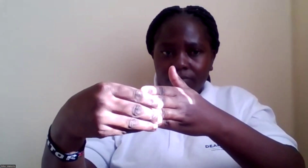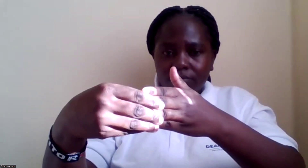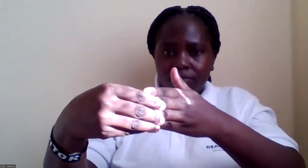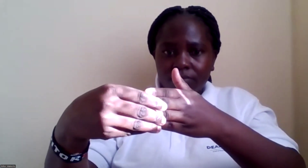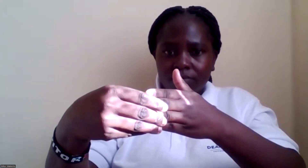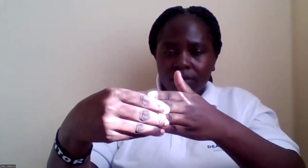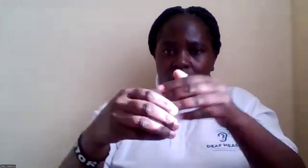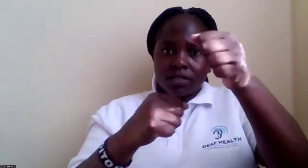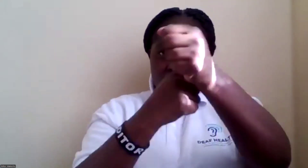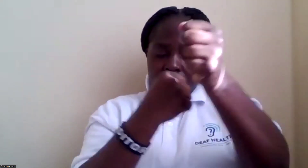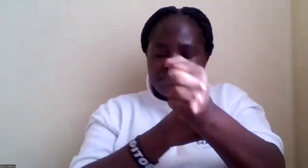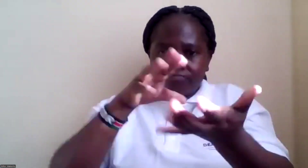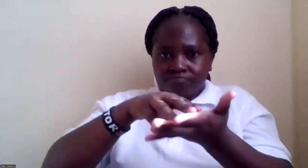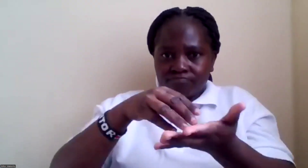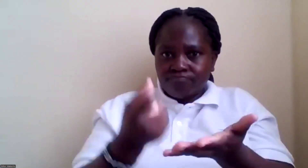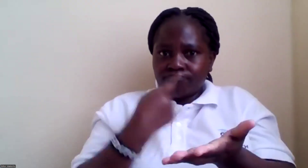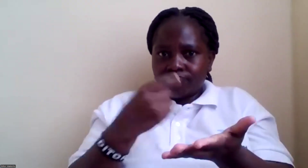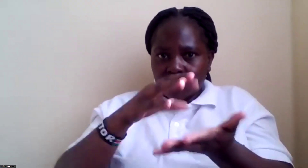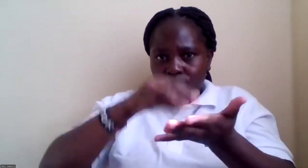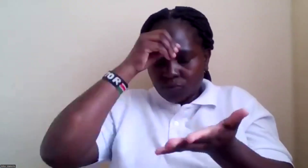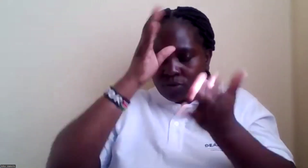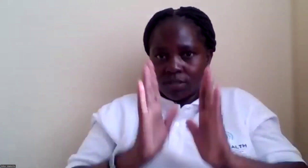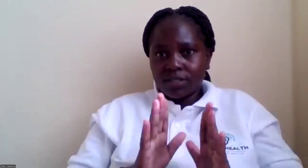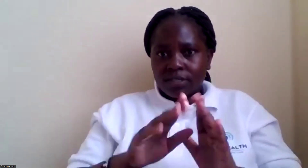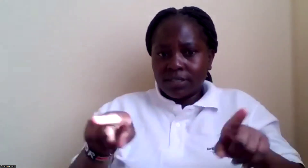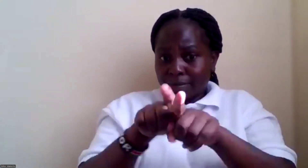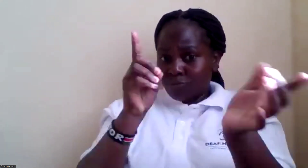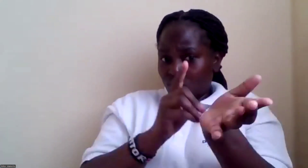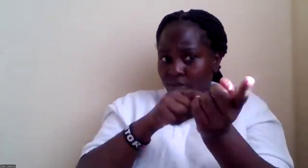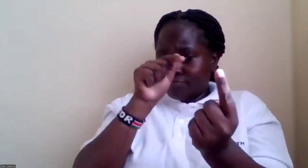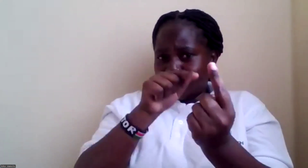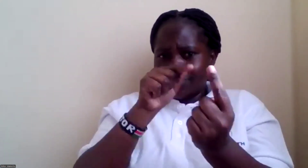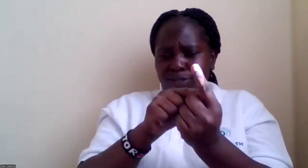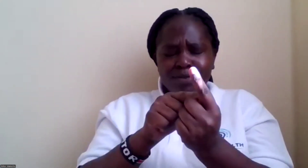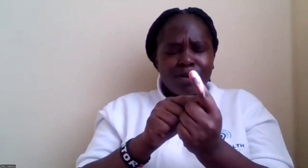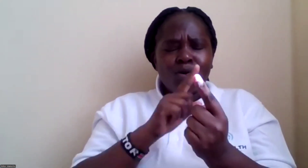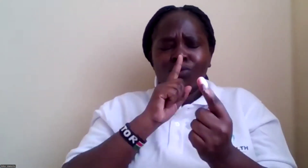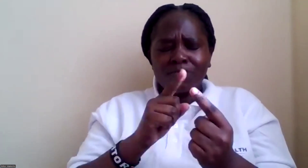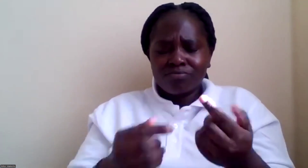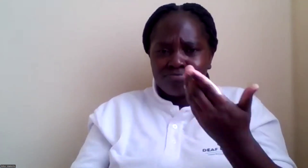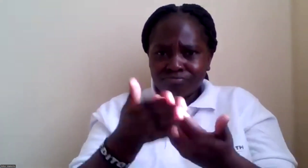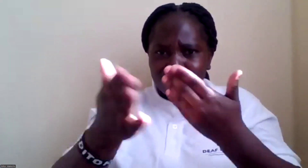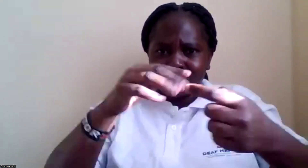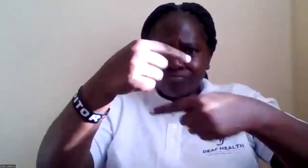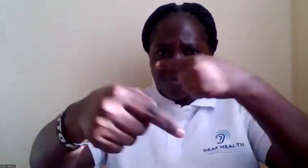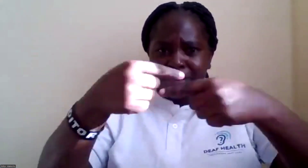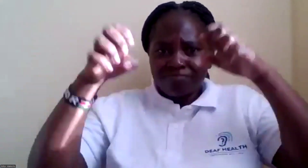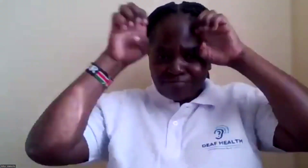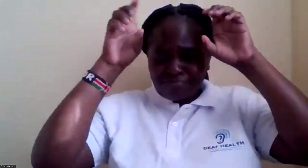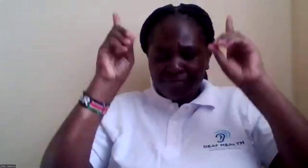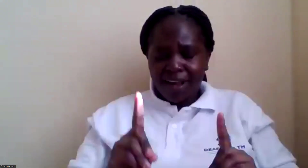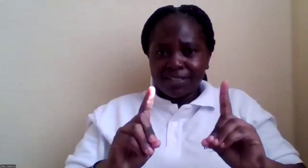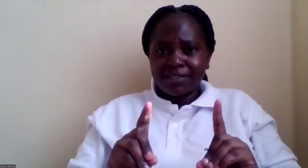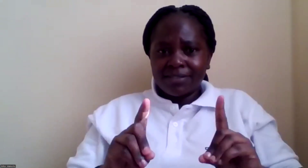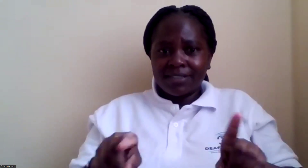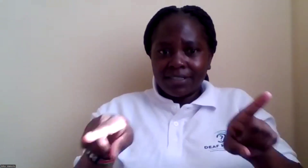supporting medical students in need. Dr. Oswere is committed to advancing healthcare through education, advocacy,